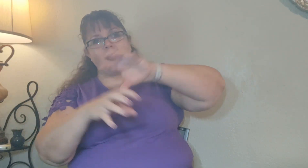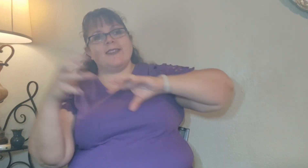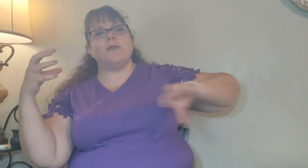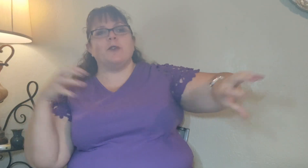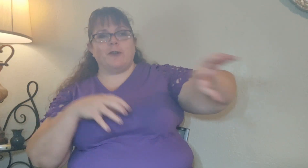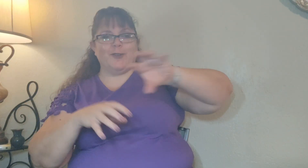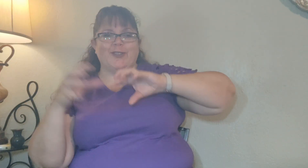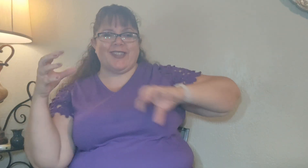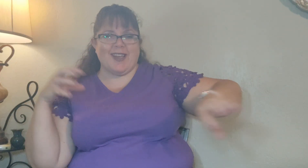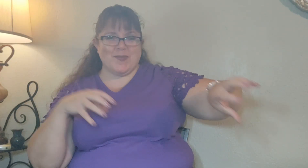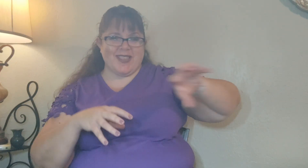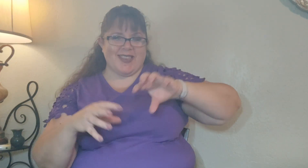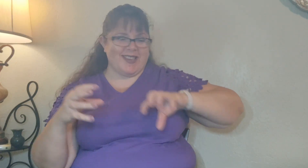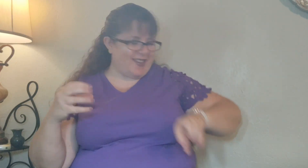crazy move type of thing.